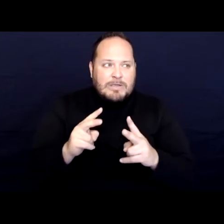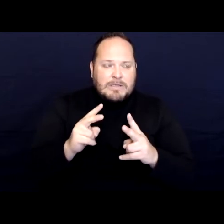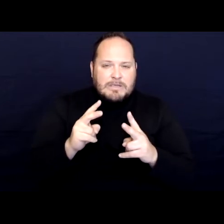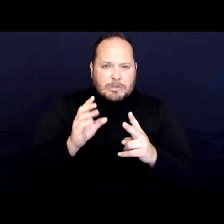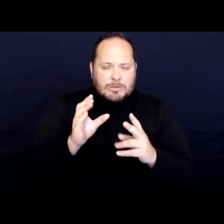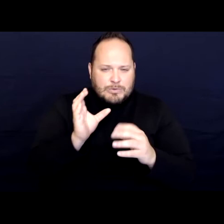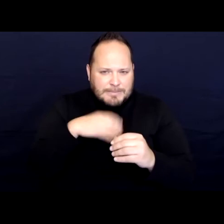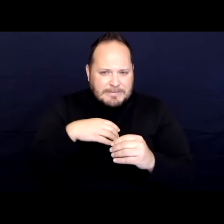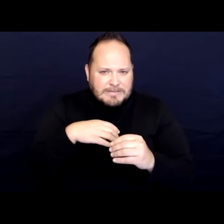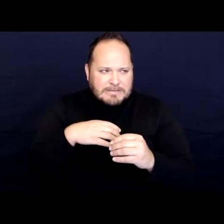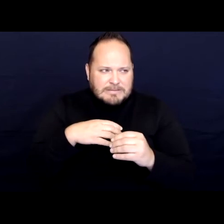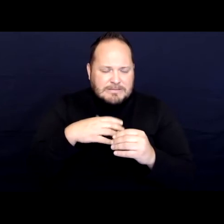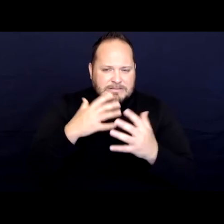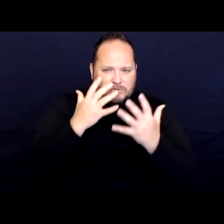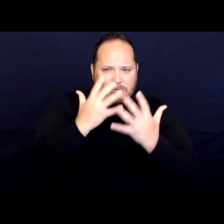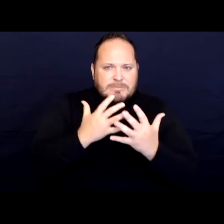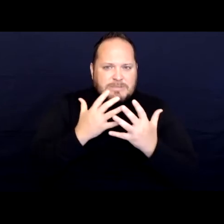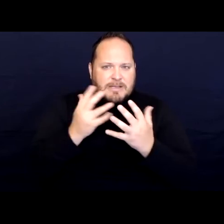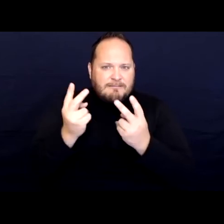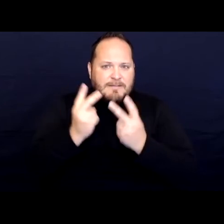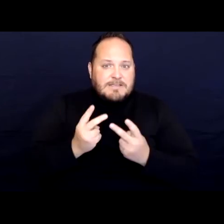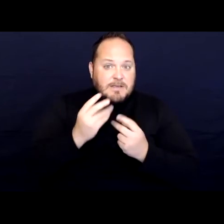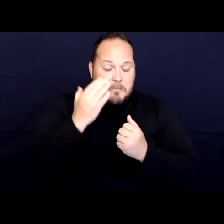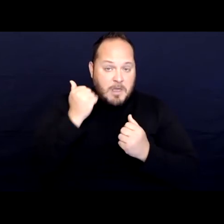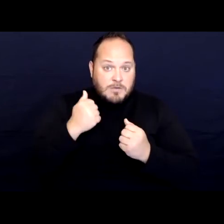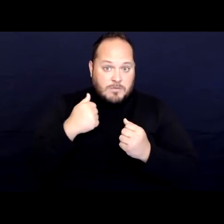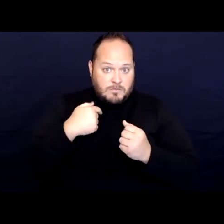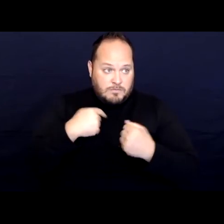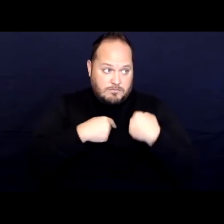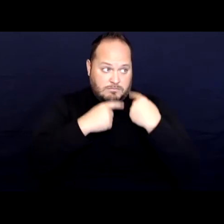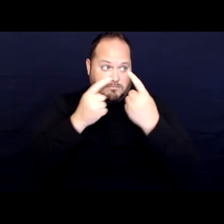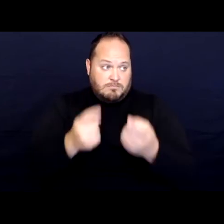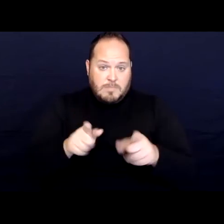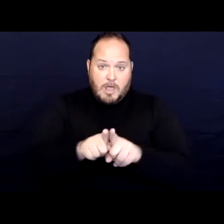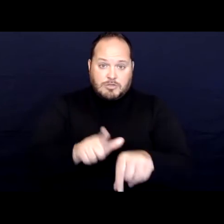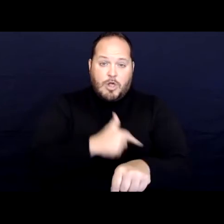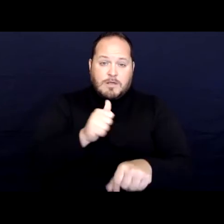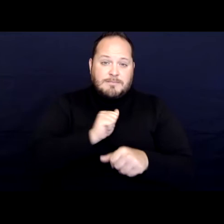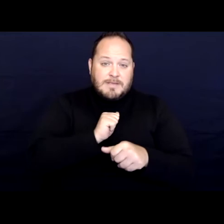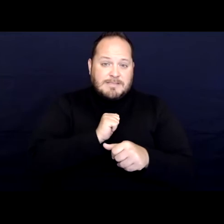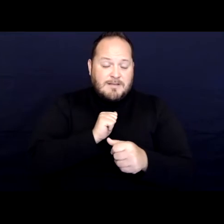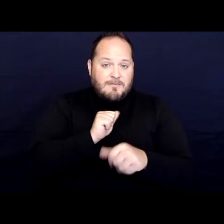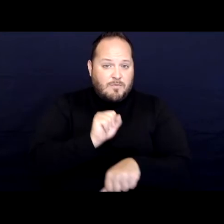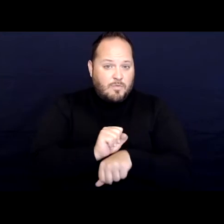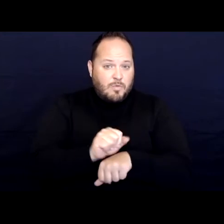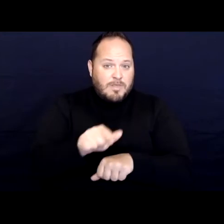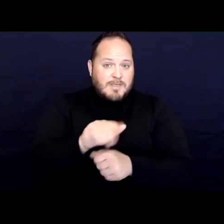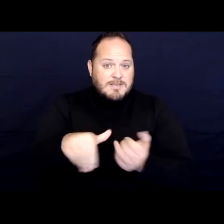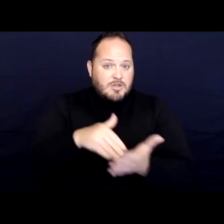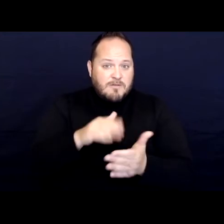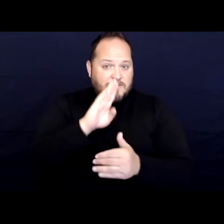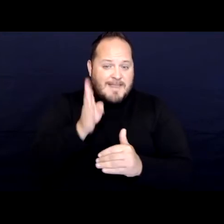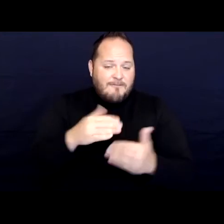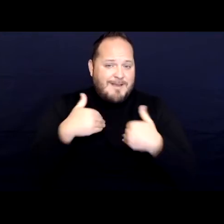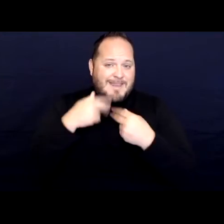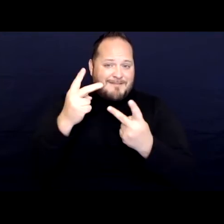visit to get from, because we've, first of all, never had, at least as long as I've been at the center, a visit from our public